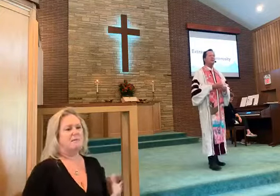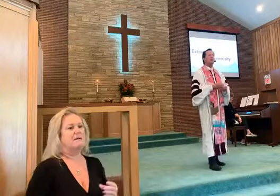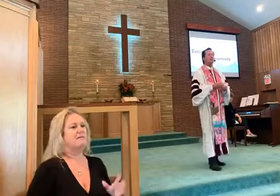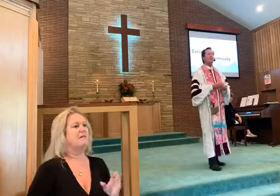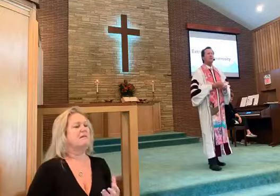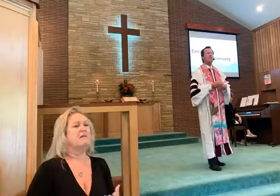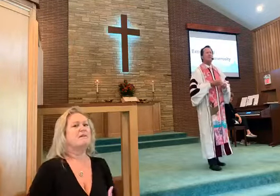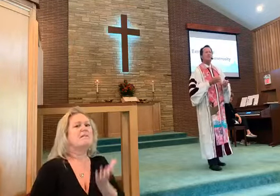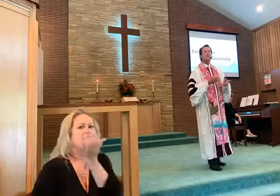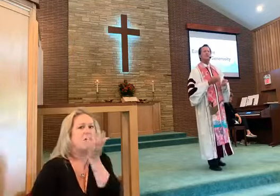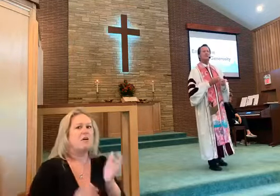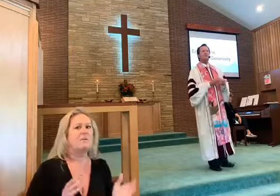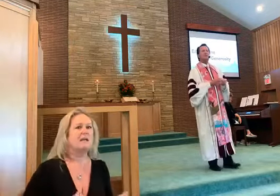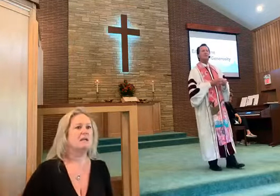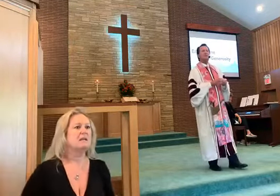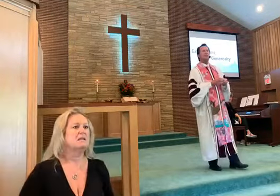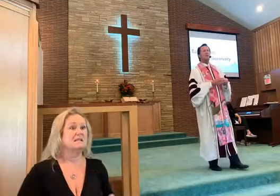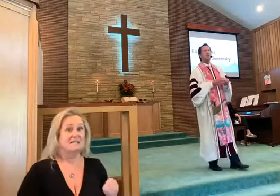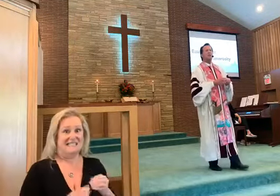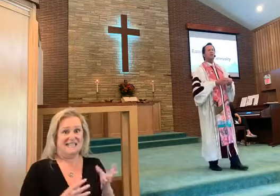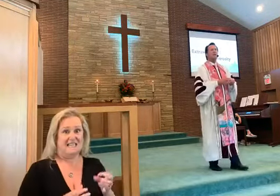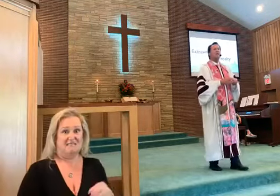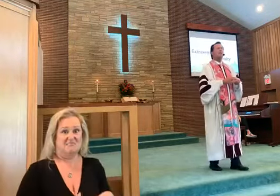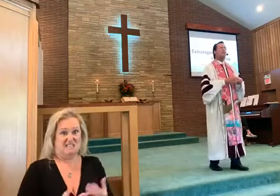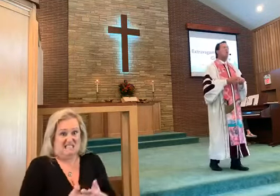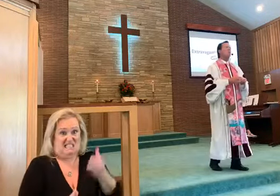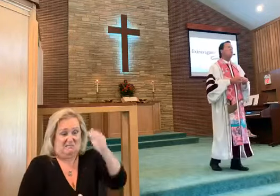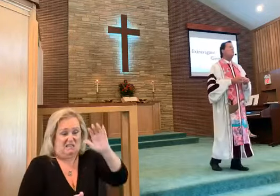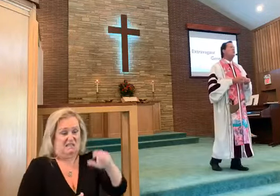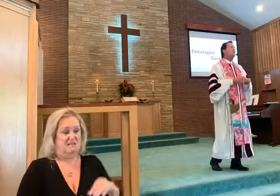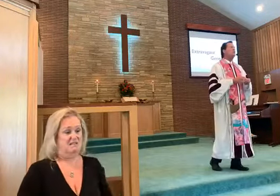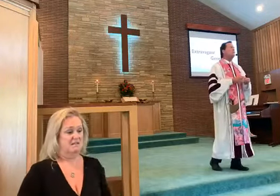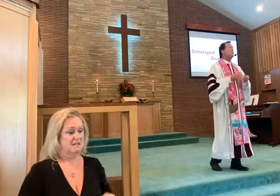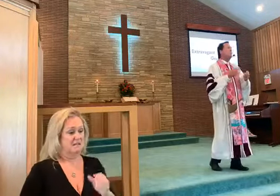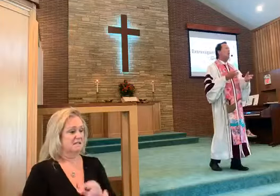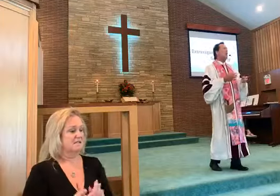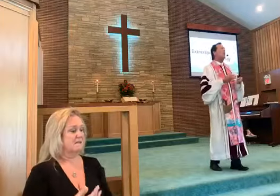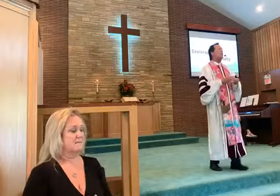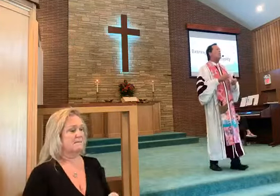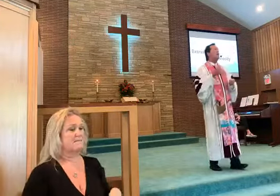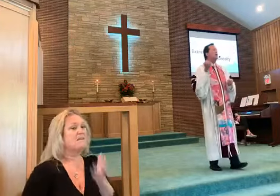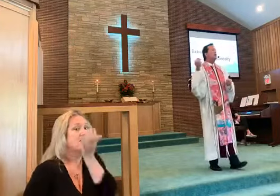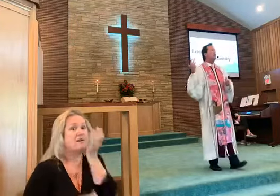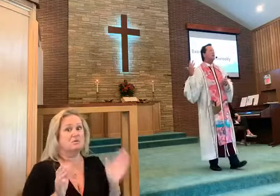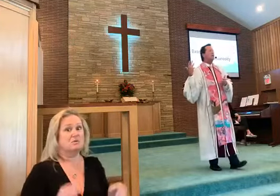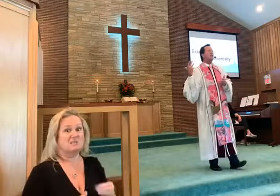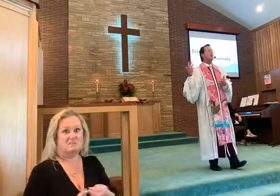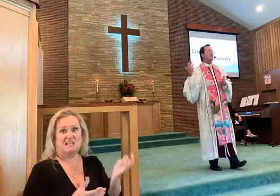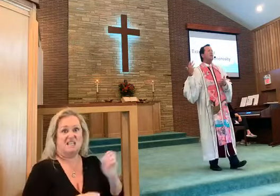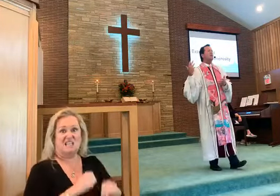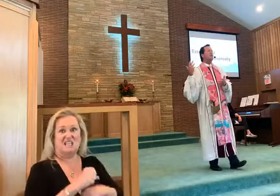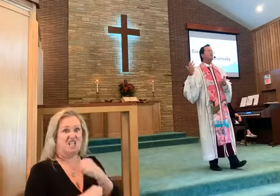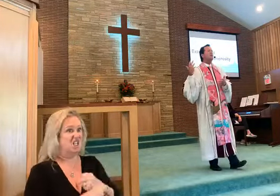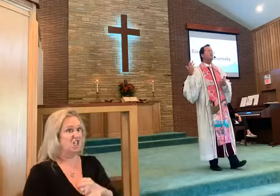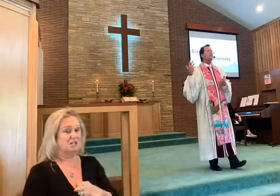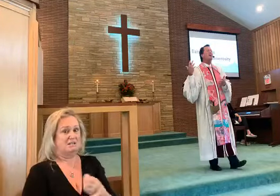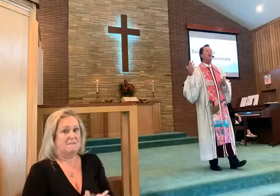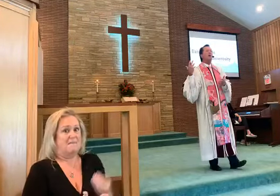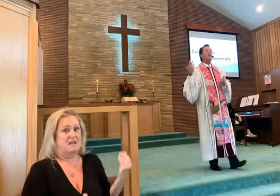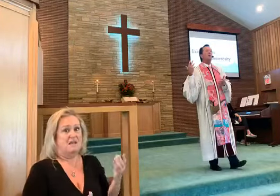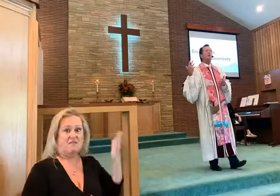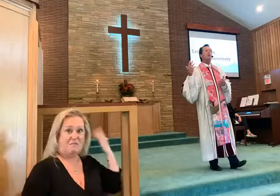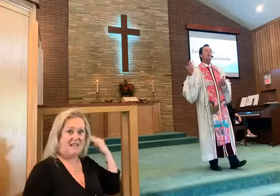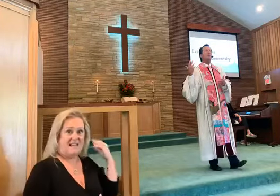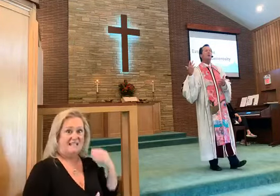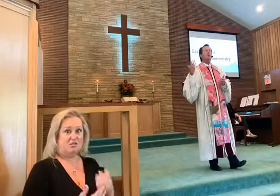my assumption is that seed is expensive, and some farmers will spend a whole year's income from a previous bad